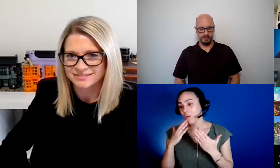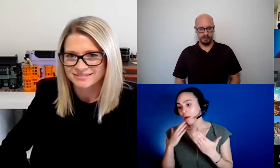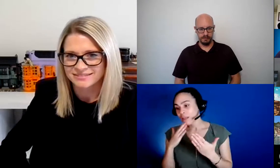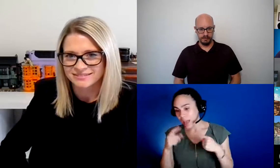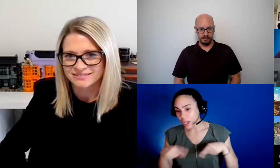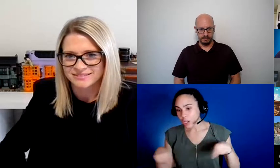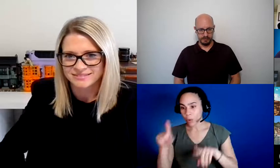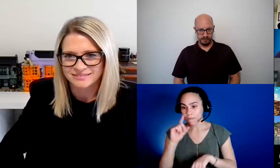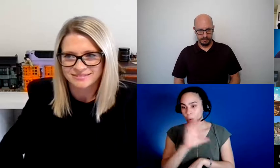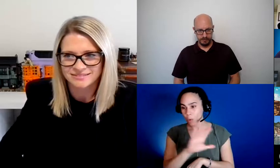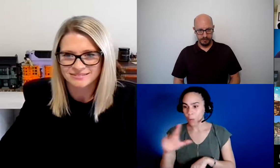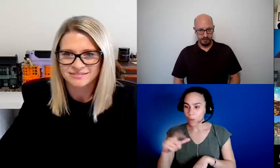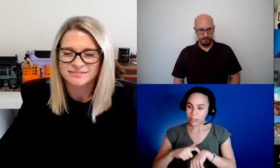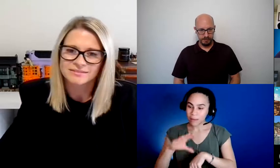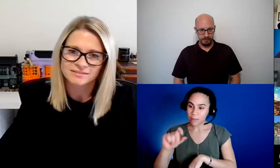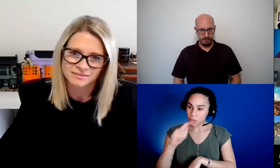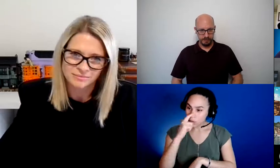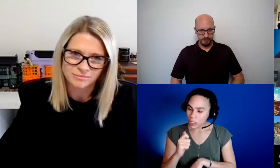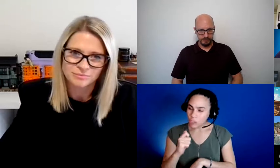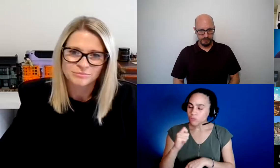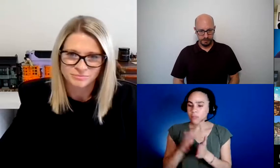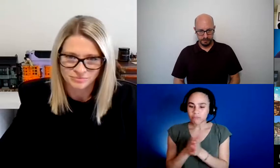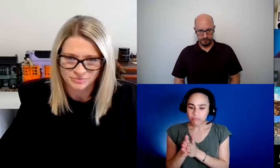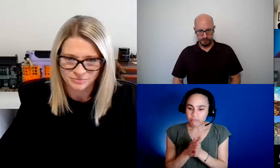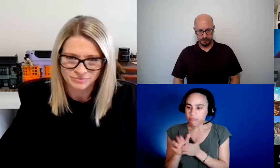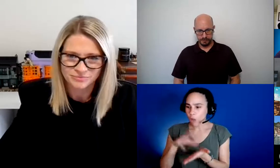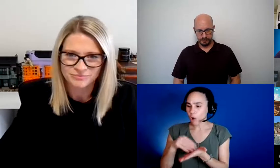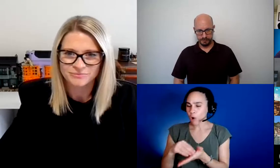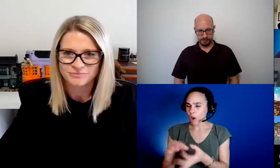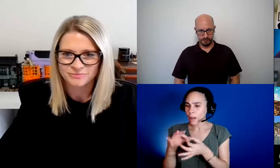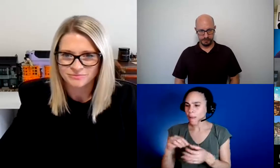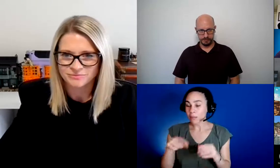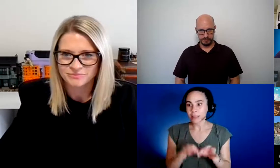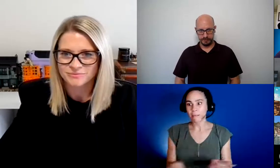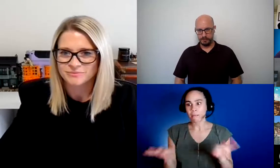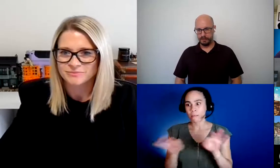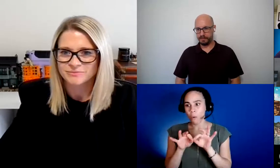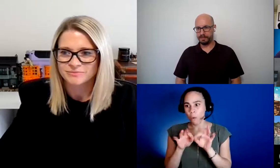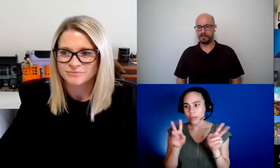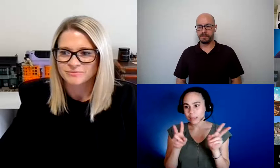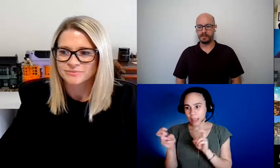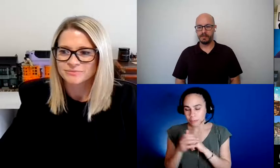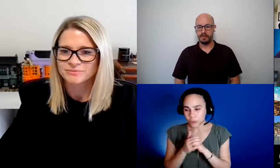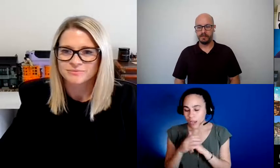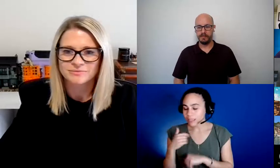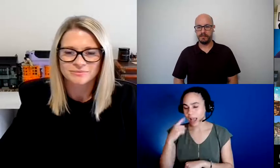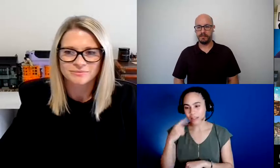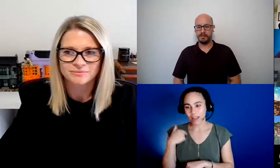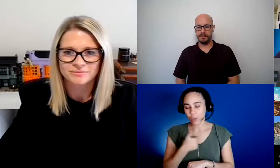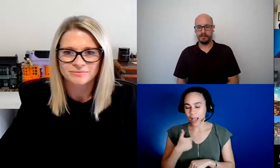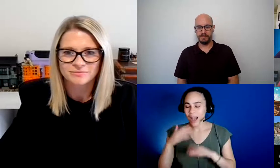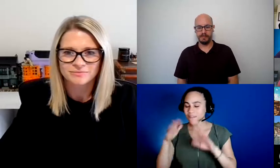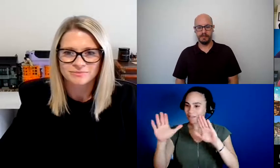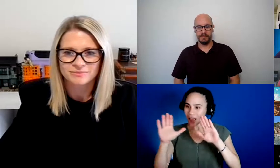and your interest in learning about this important subject matter, and I think we have a fantastic program today, and